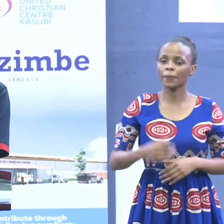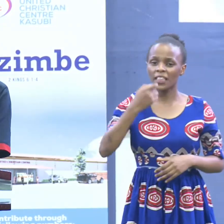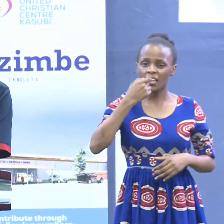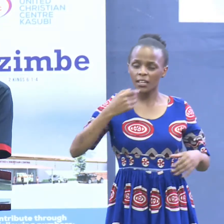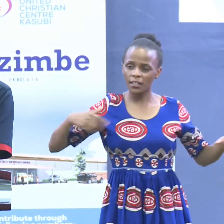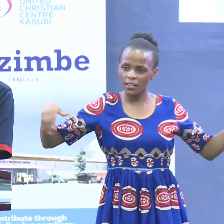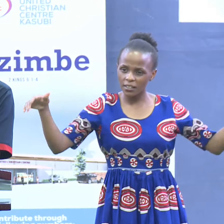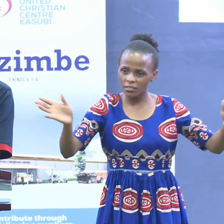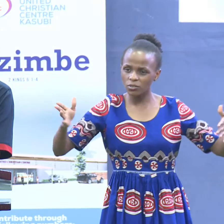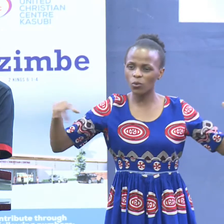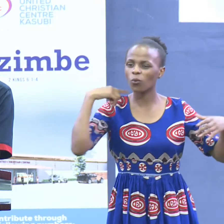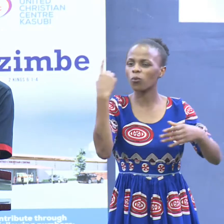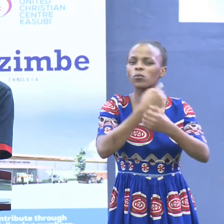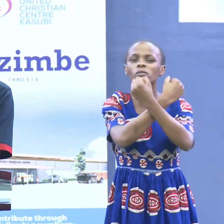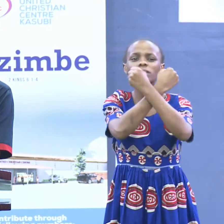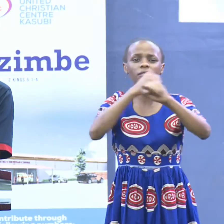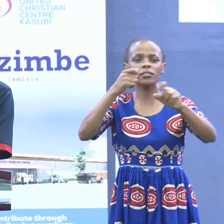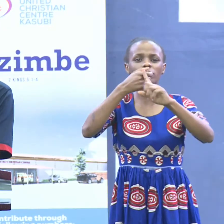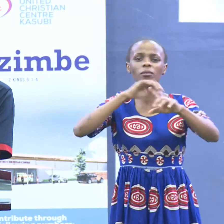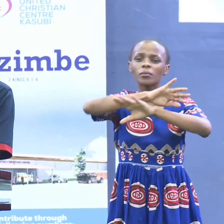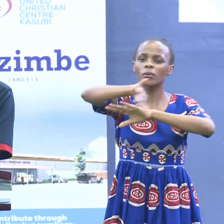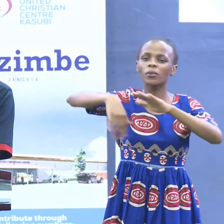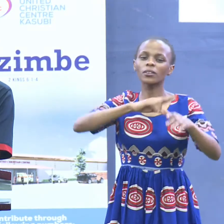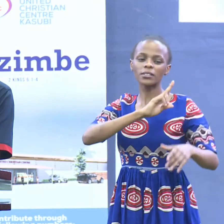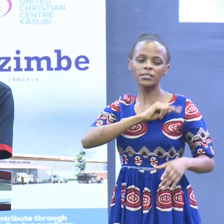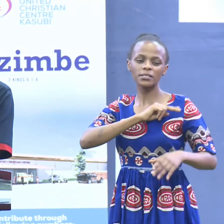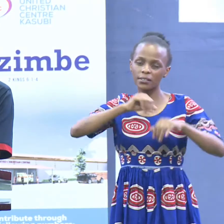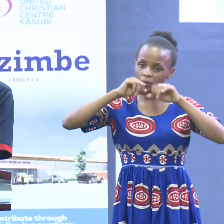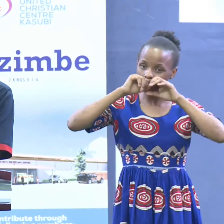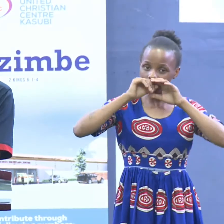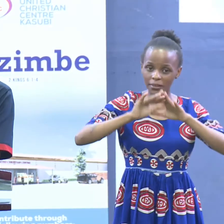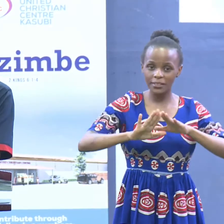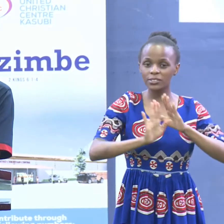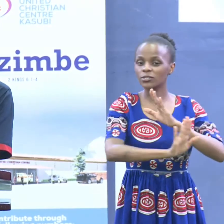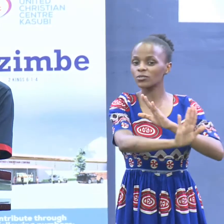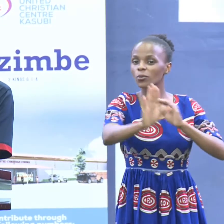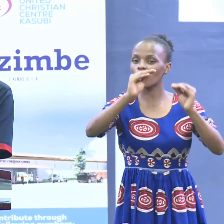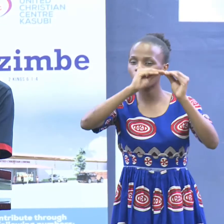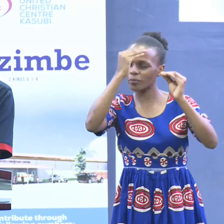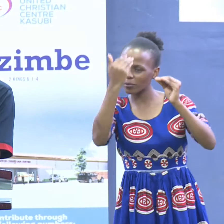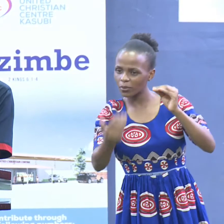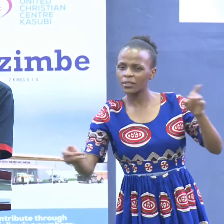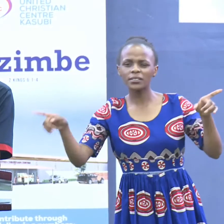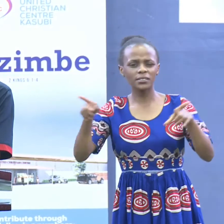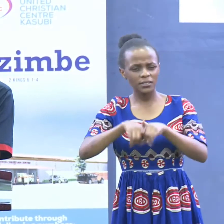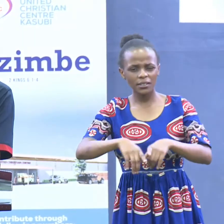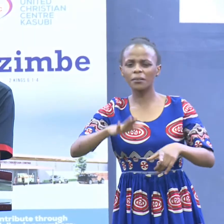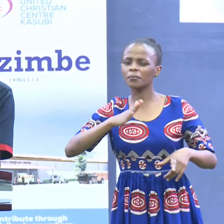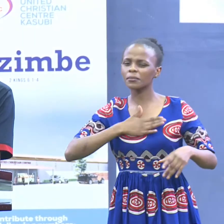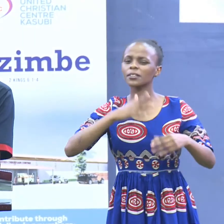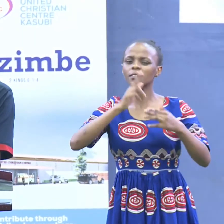malayika eyannunula mu bubi bwonna awa omukisa abalenzi n'erinnya lyange lirituumibwanga ku bo